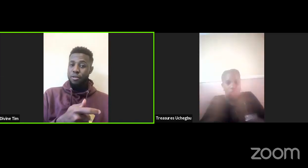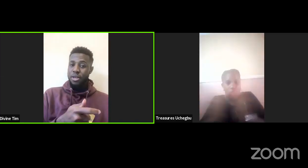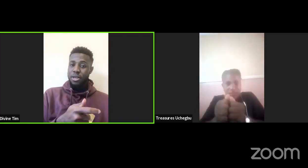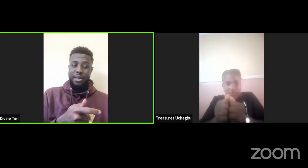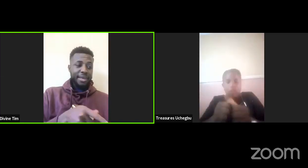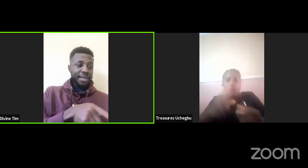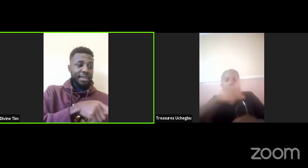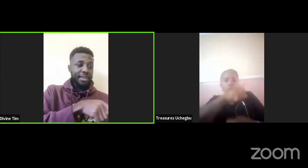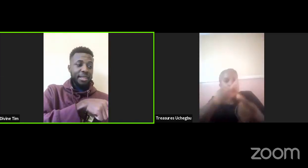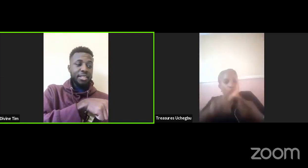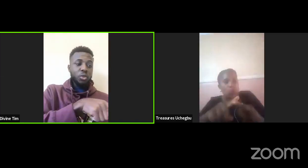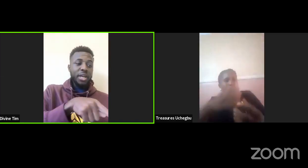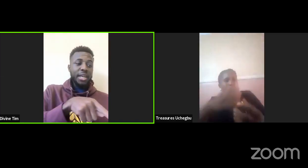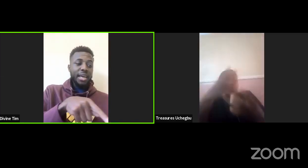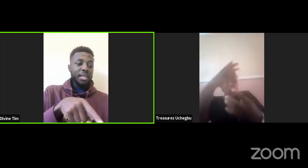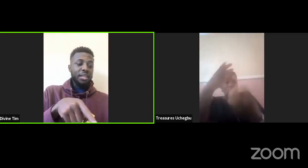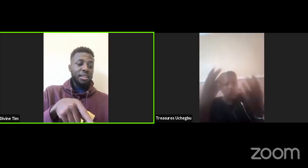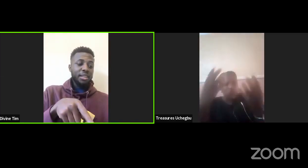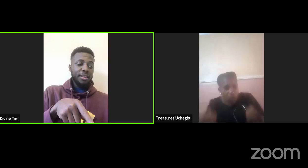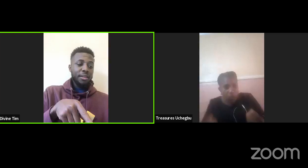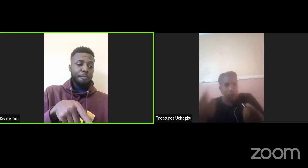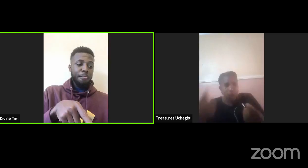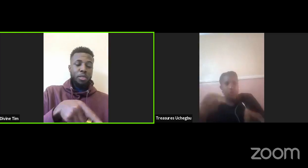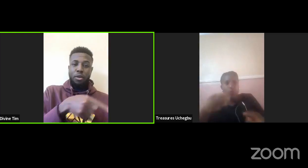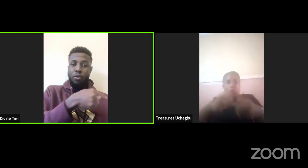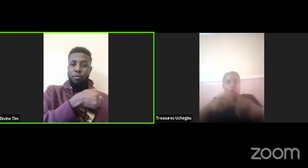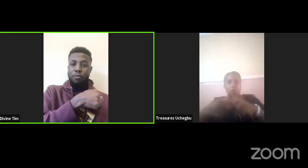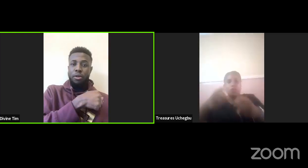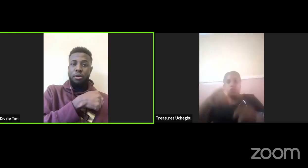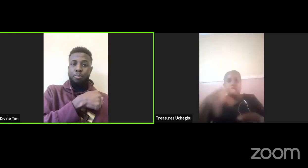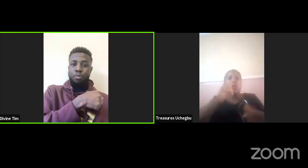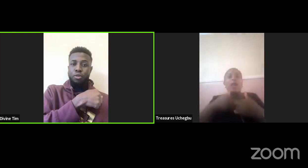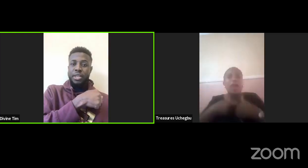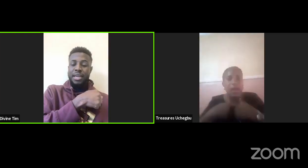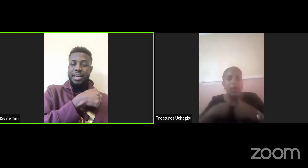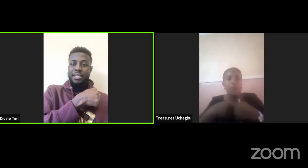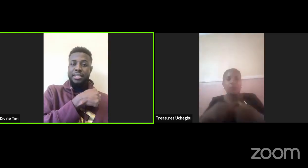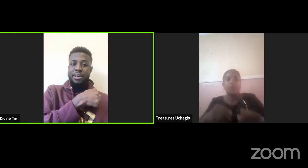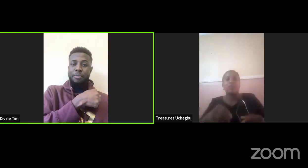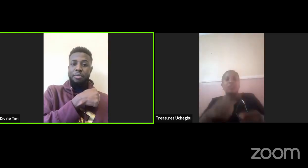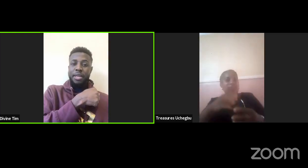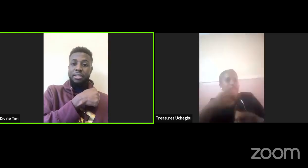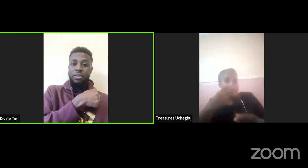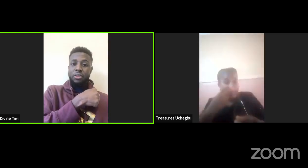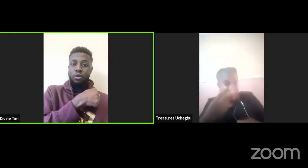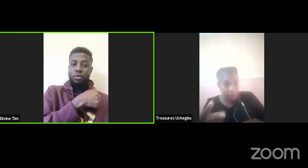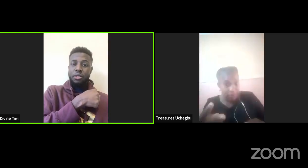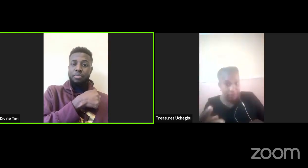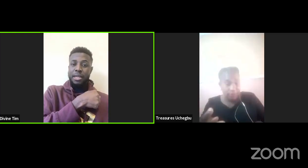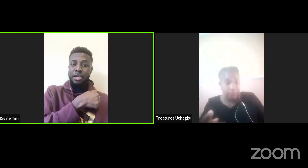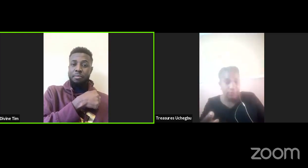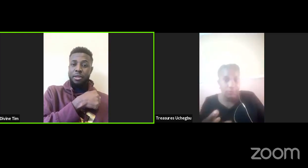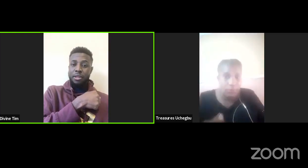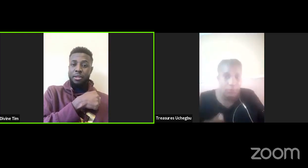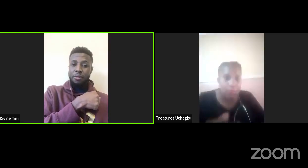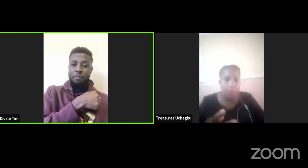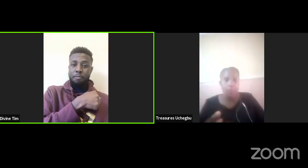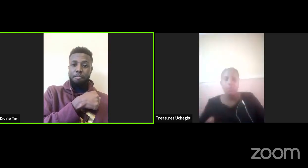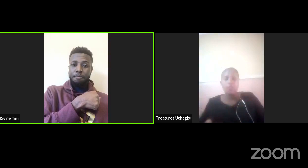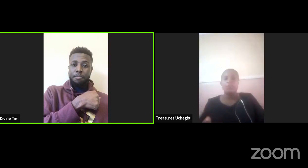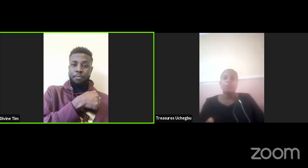of, this is where the heading of the project that I described in my detailed study plan came